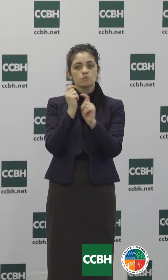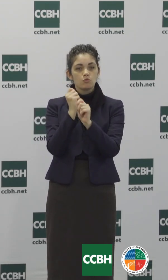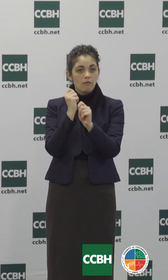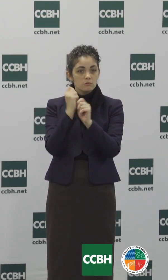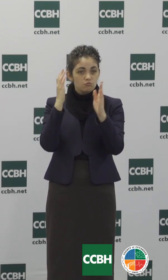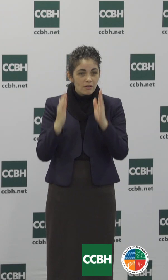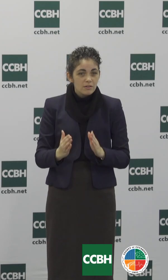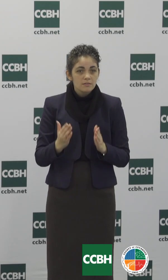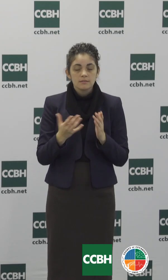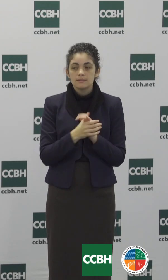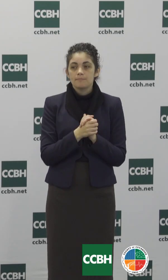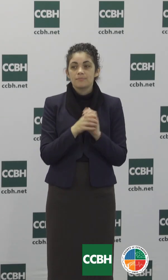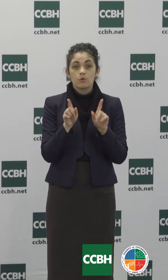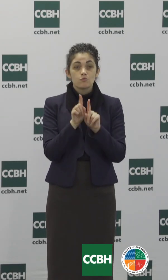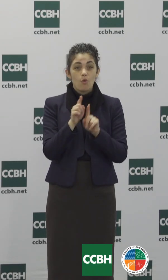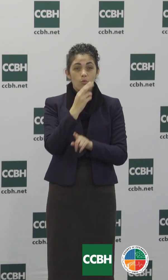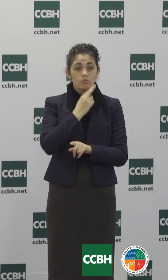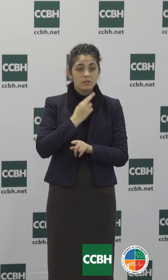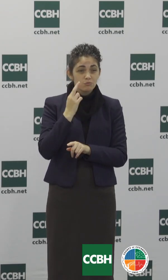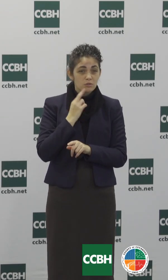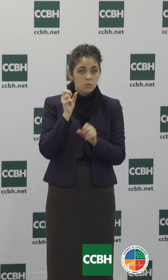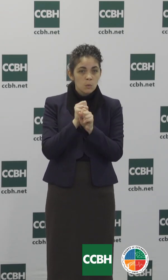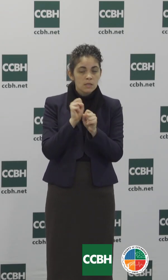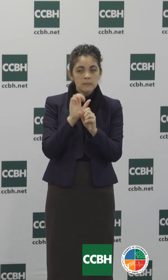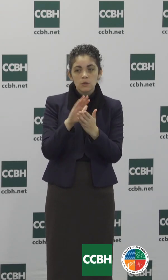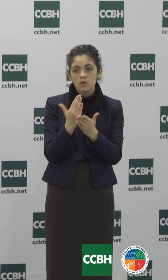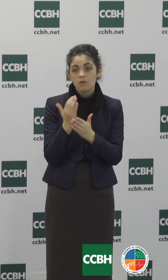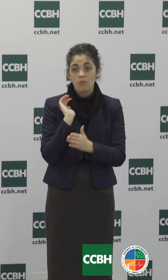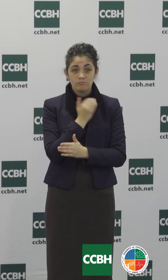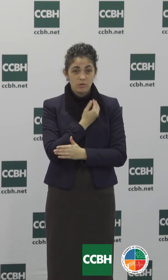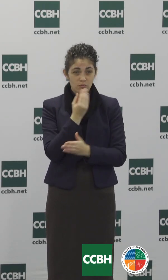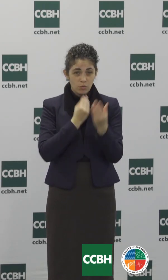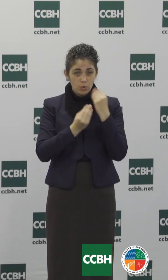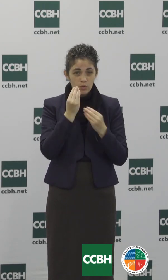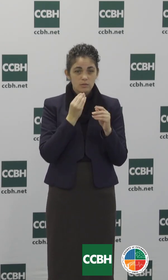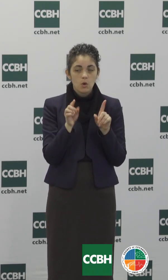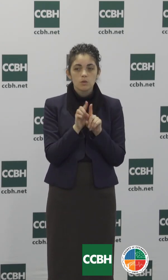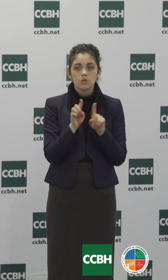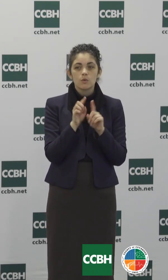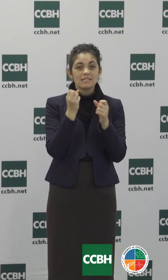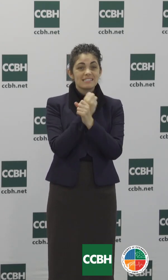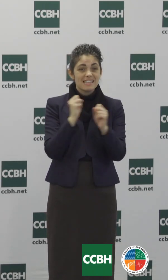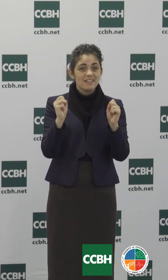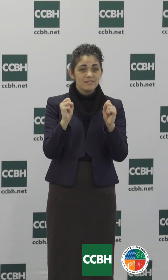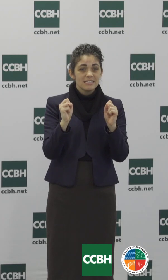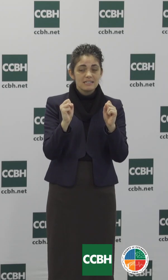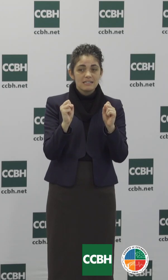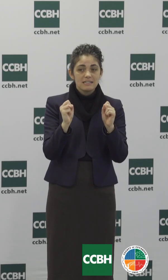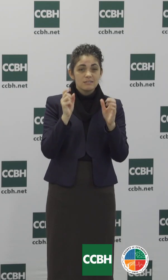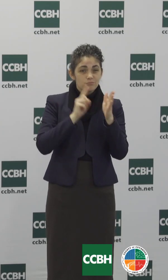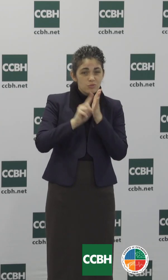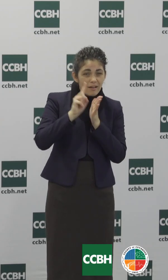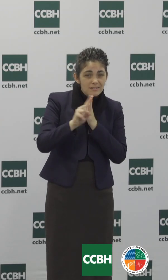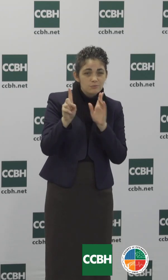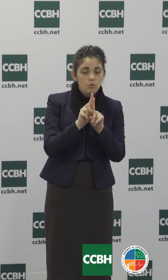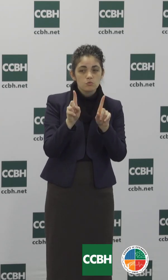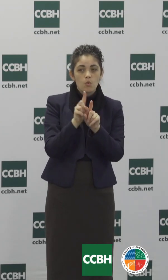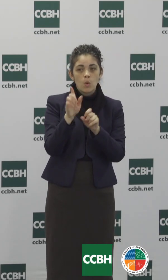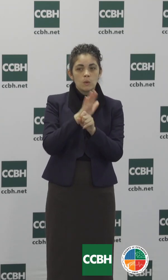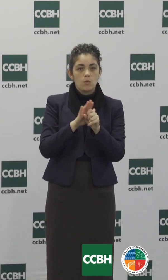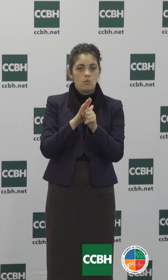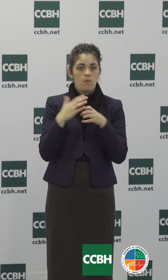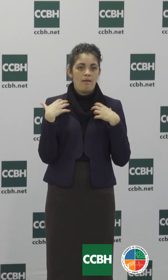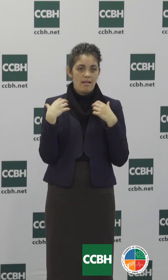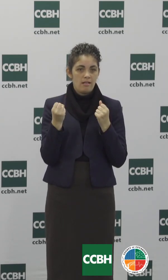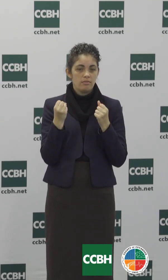the restaurants, and people like safety forces and, yes, local health department employees